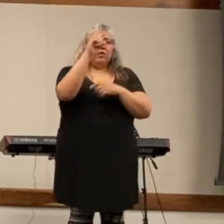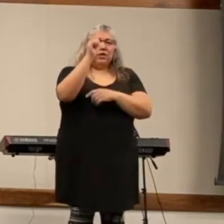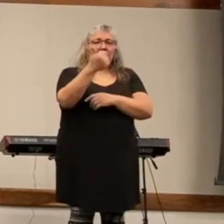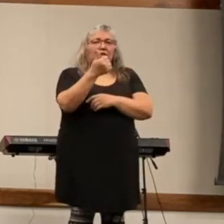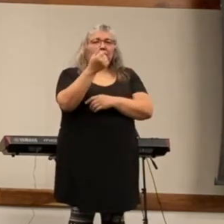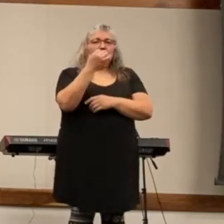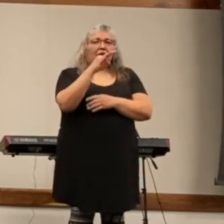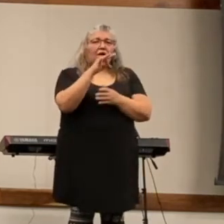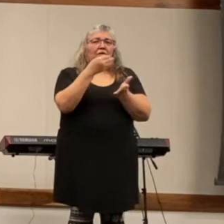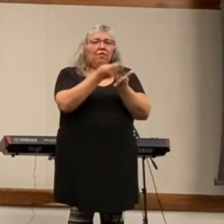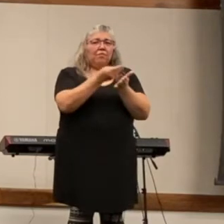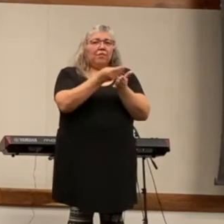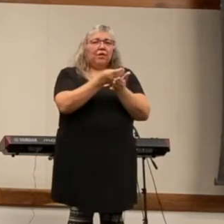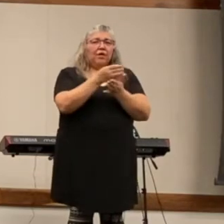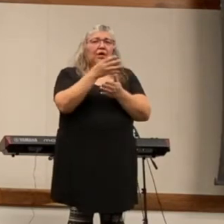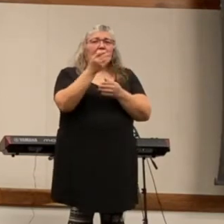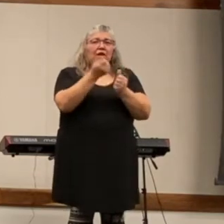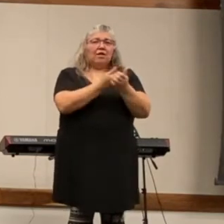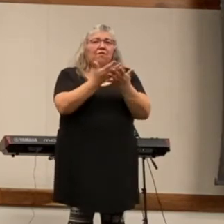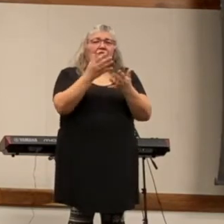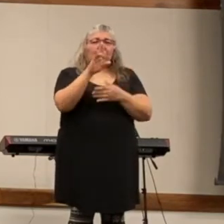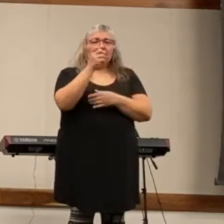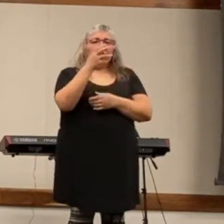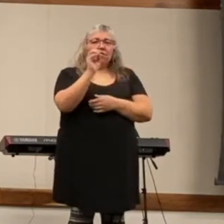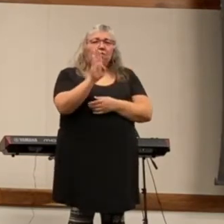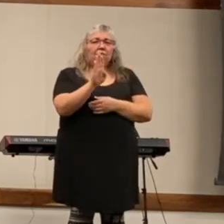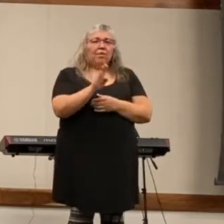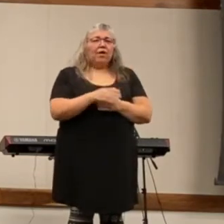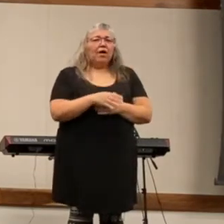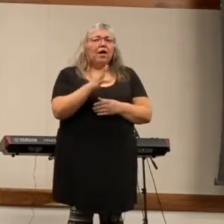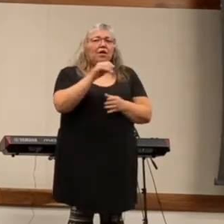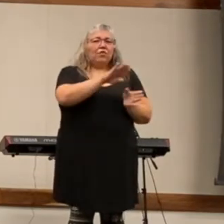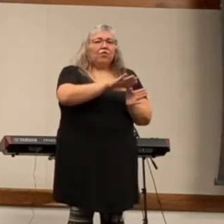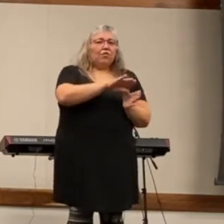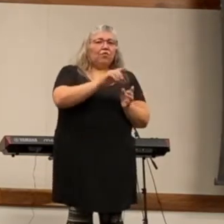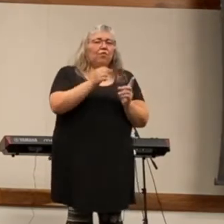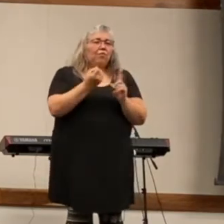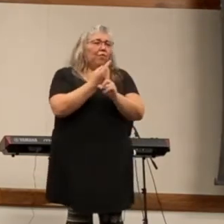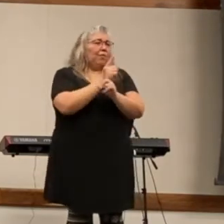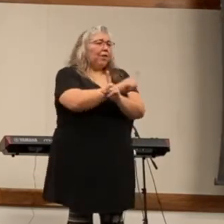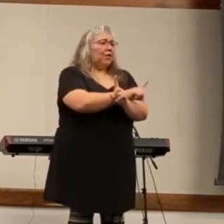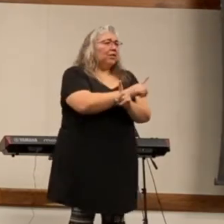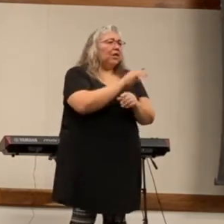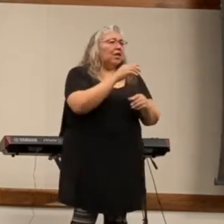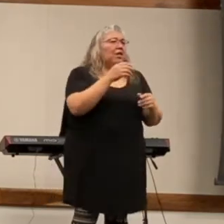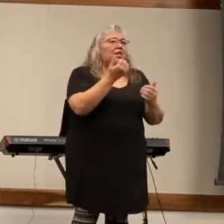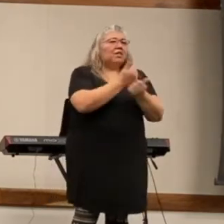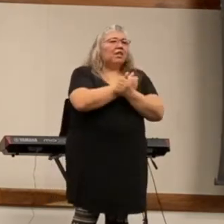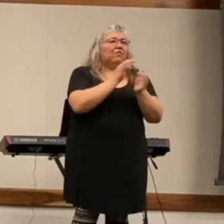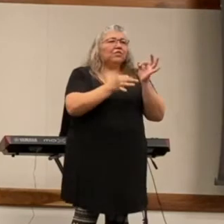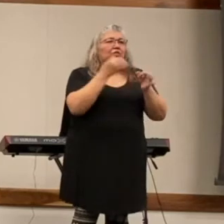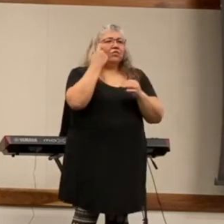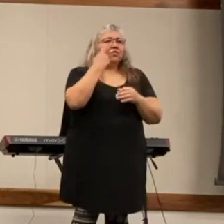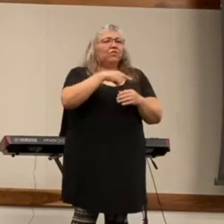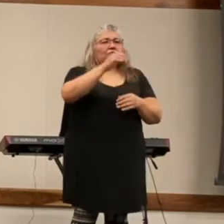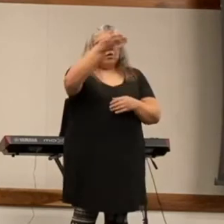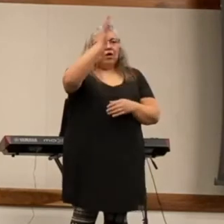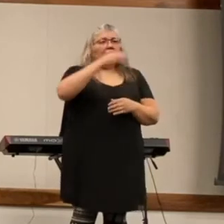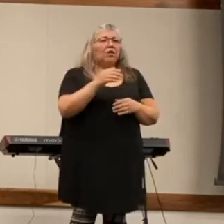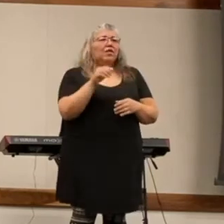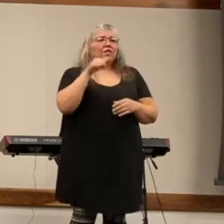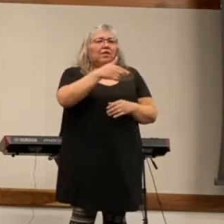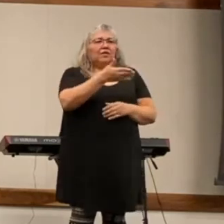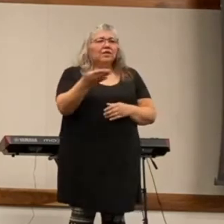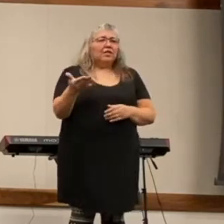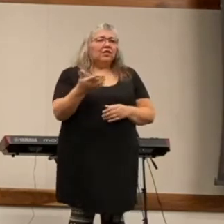mint, rue, and every kind of herb, and you bypass justice and love for God. These things you have done without